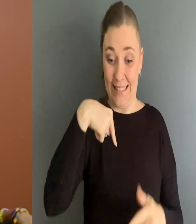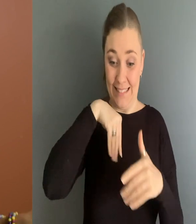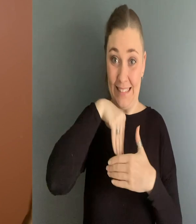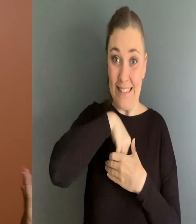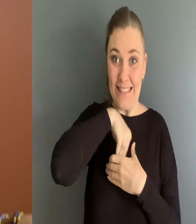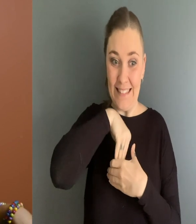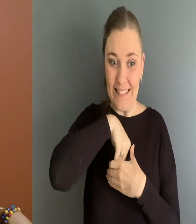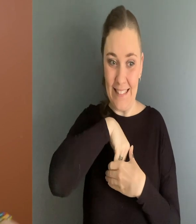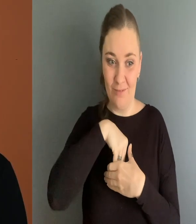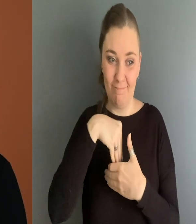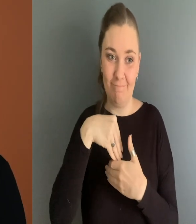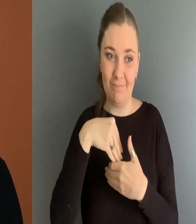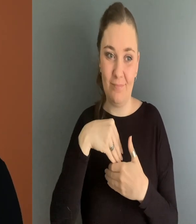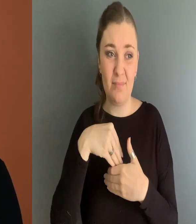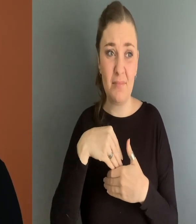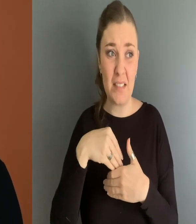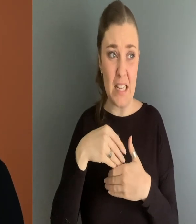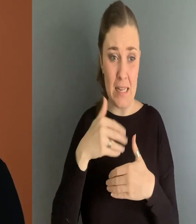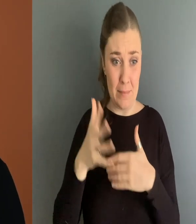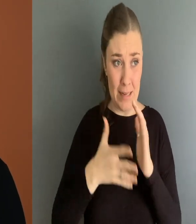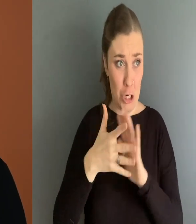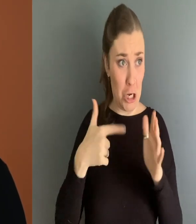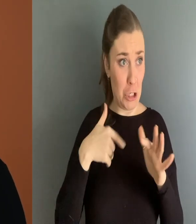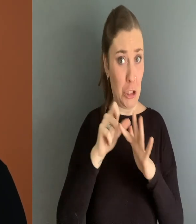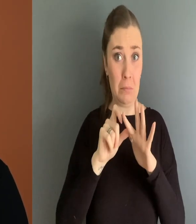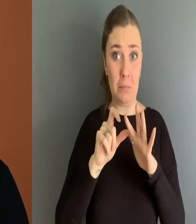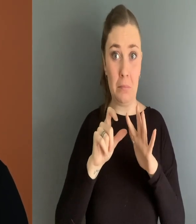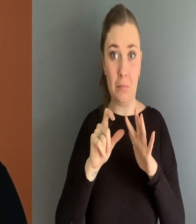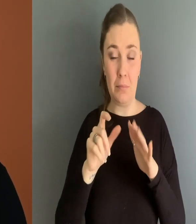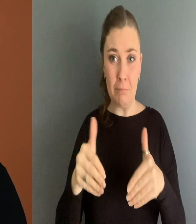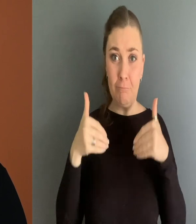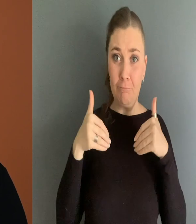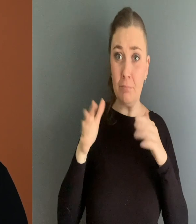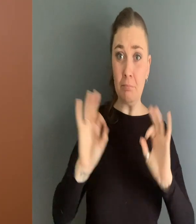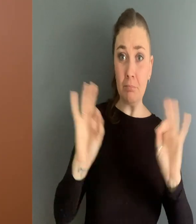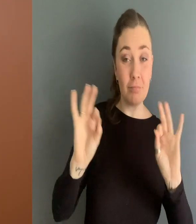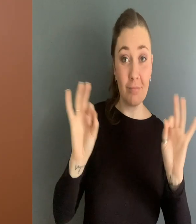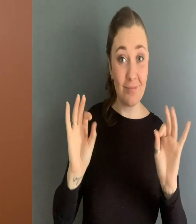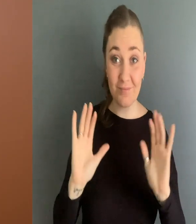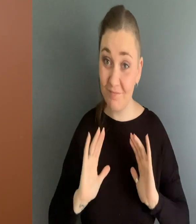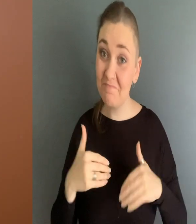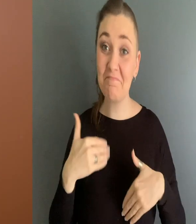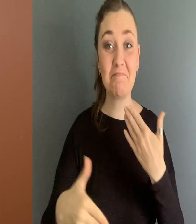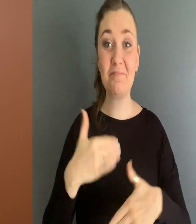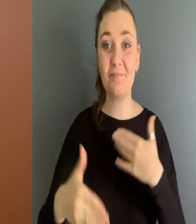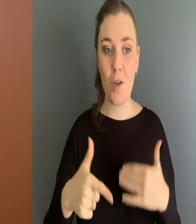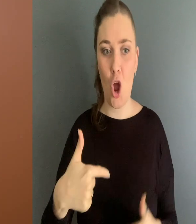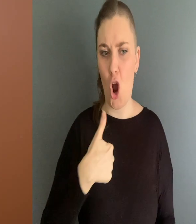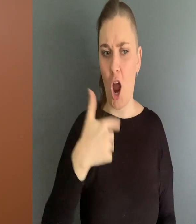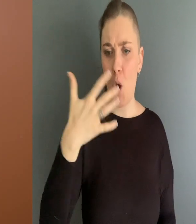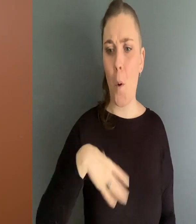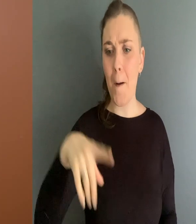it hasn't held me back all this time and it's i just want